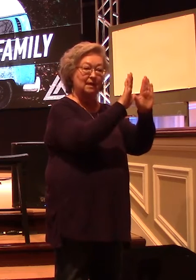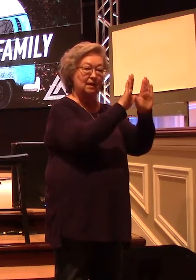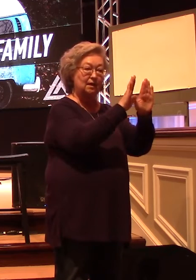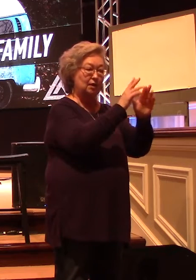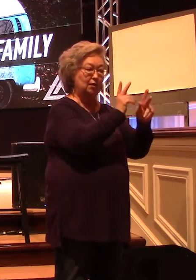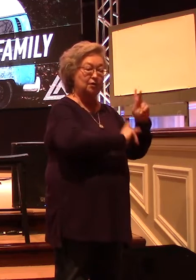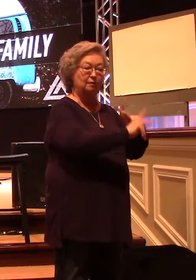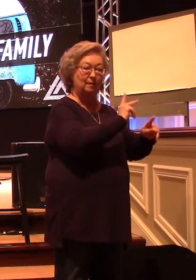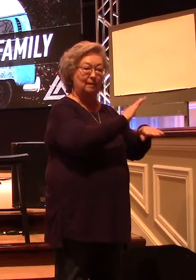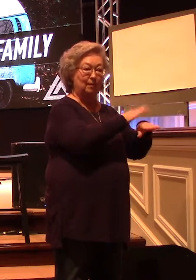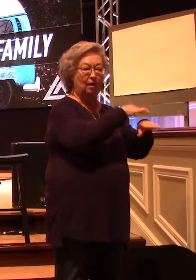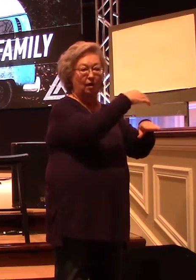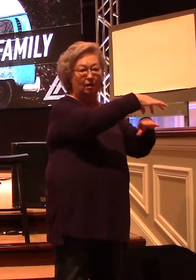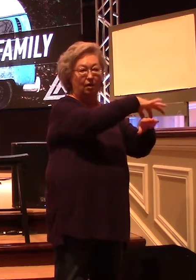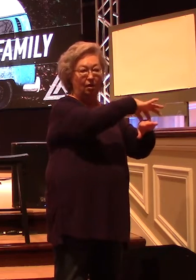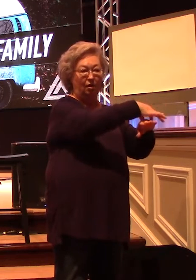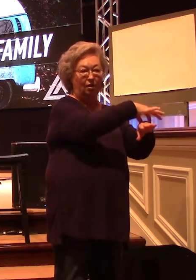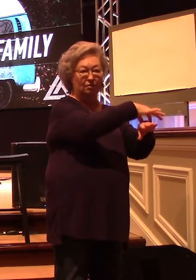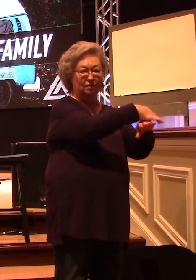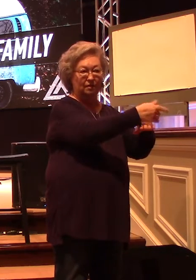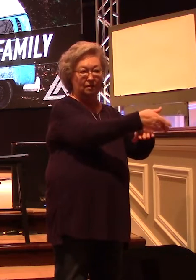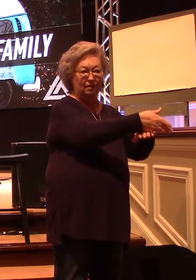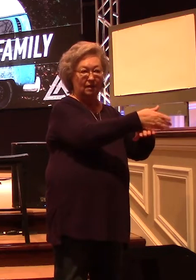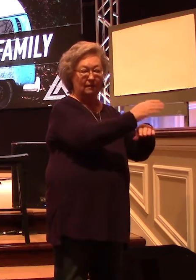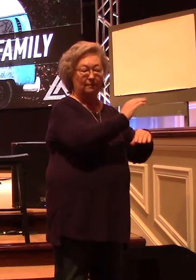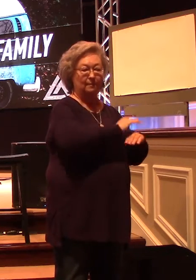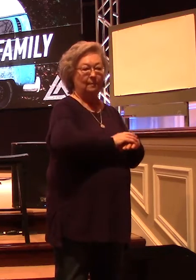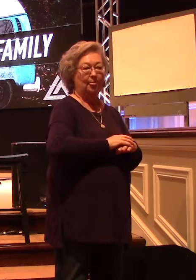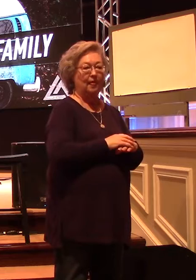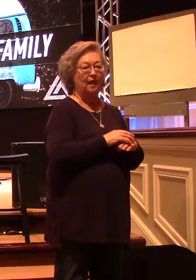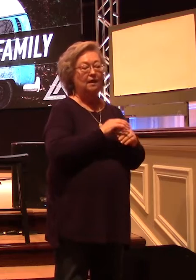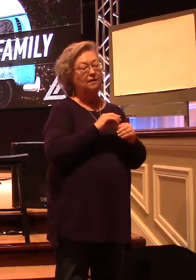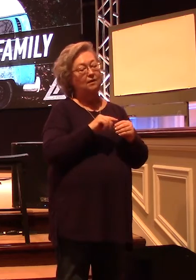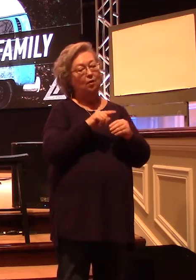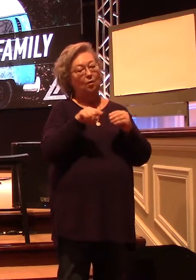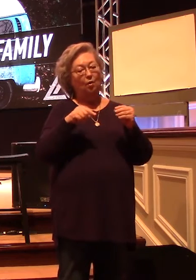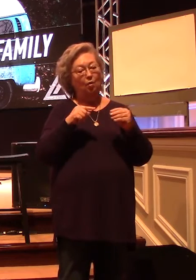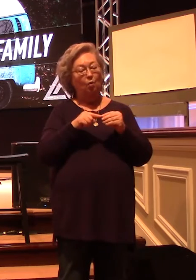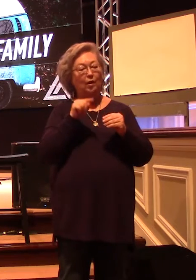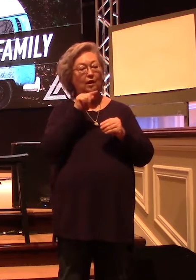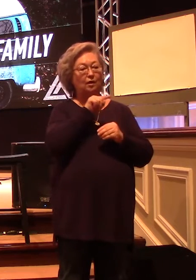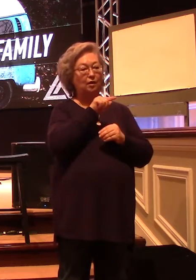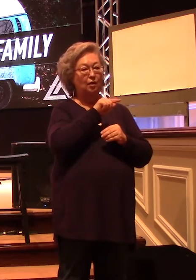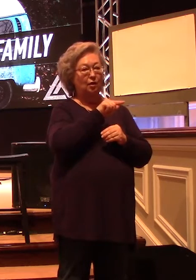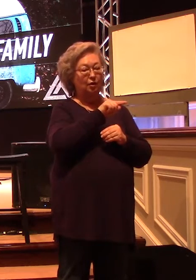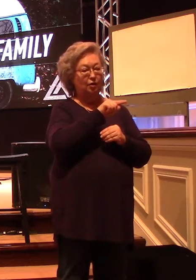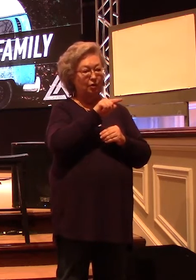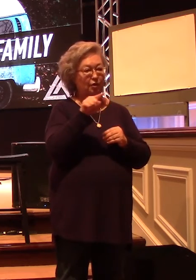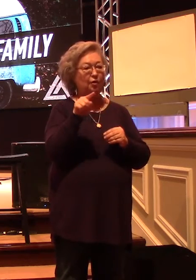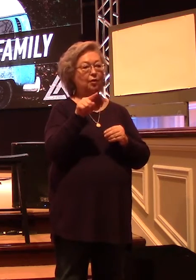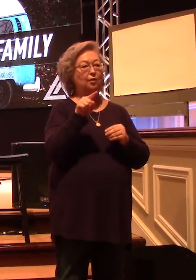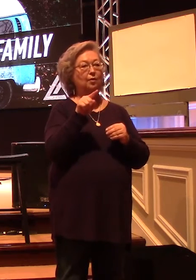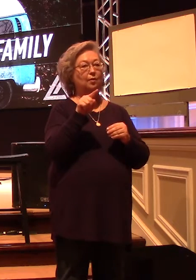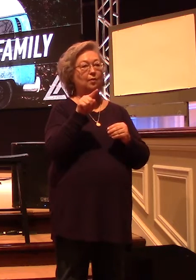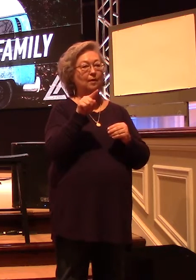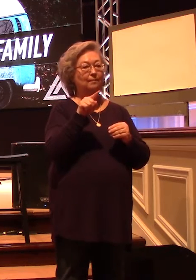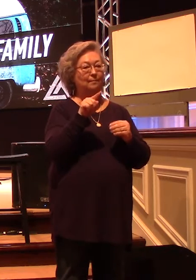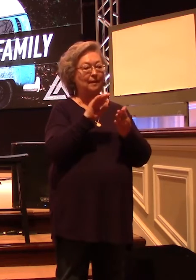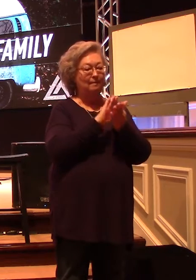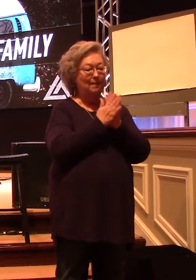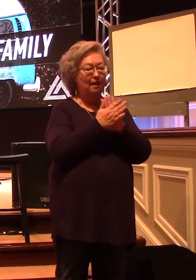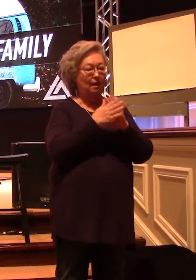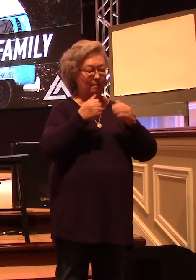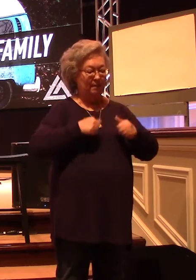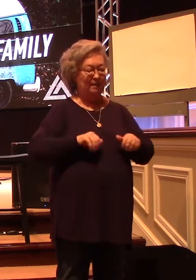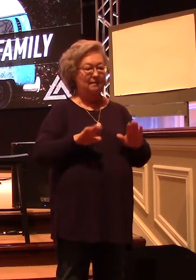this earth. And says wives, in other words, when you create this submissive atmosphere in your home,